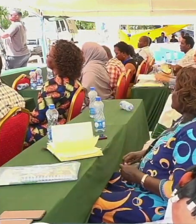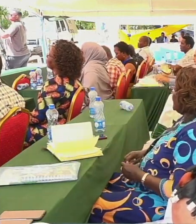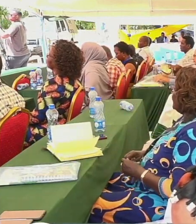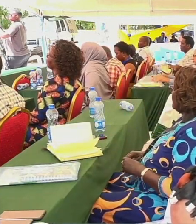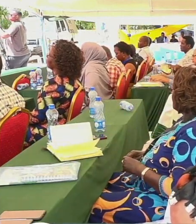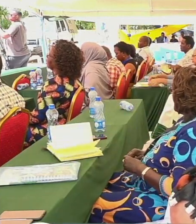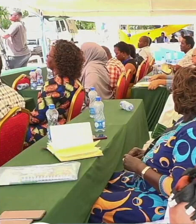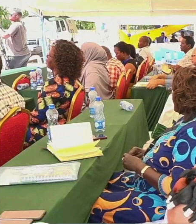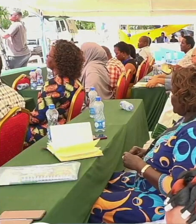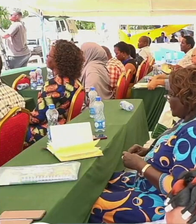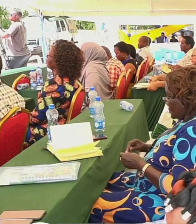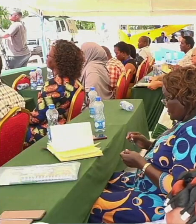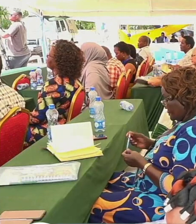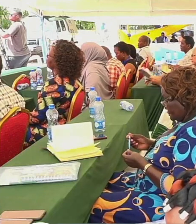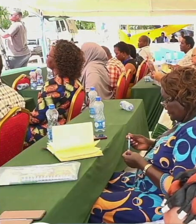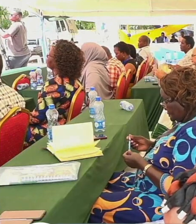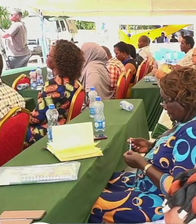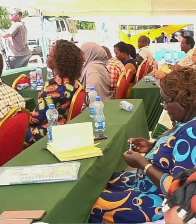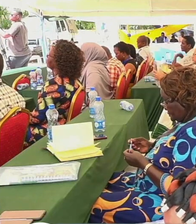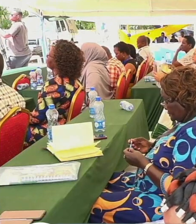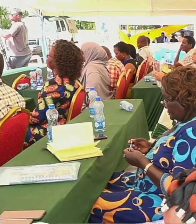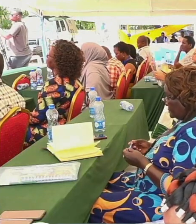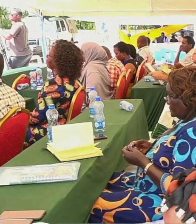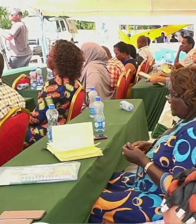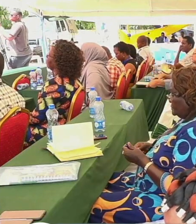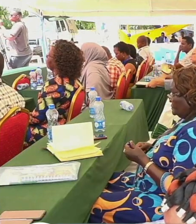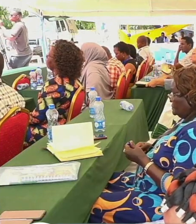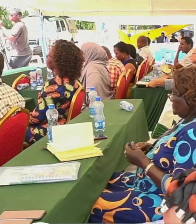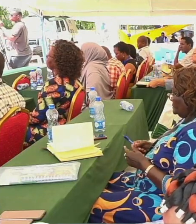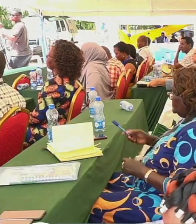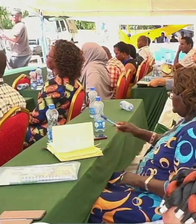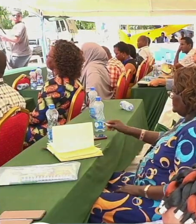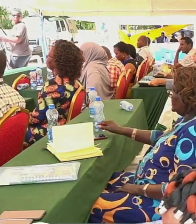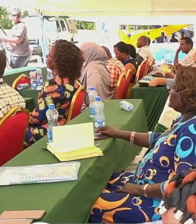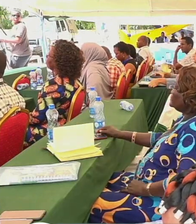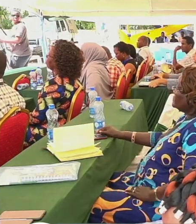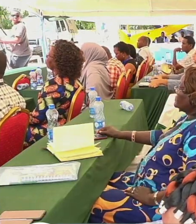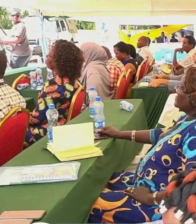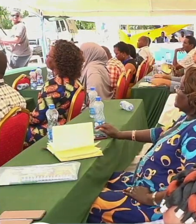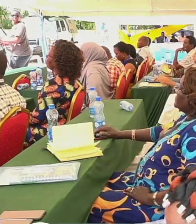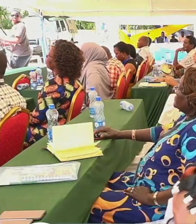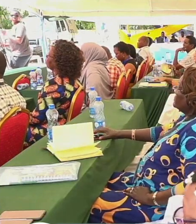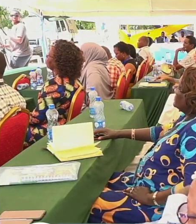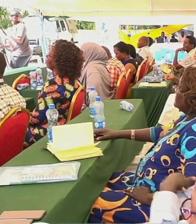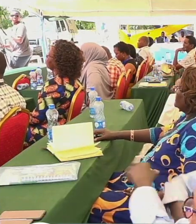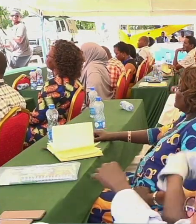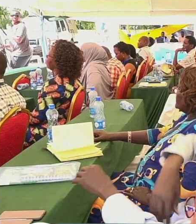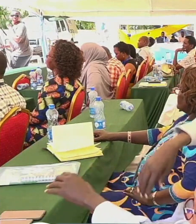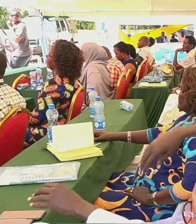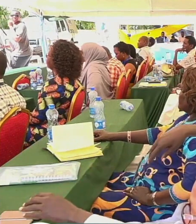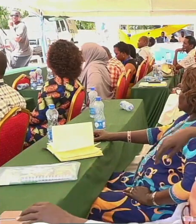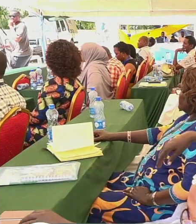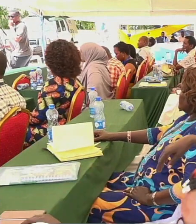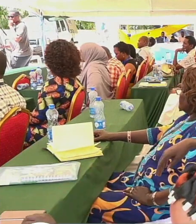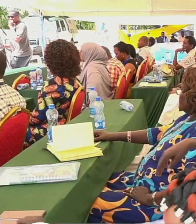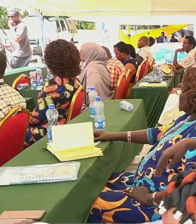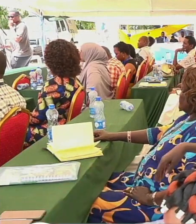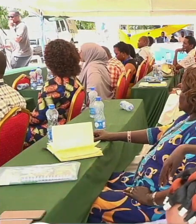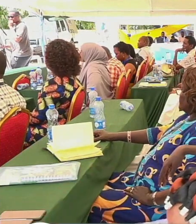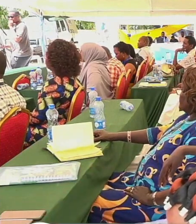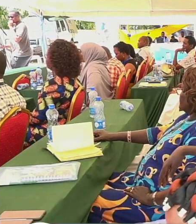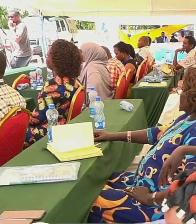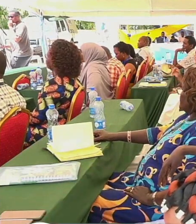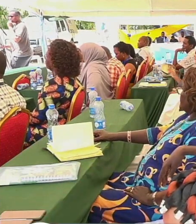talking about what? Action. And we have learned from each other, the different counties, that there is a lot we can do